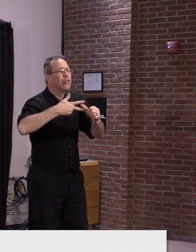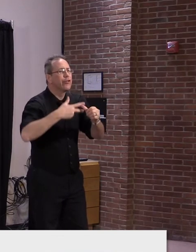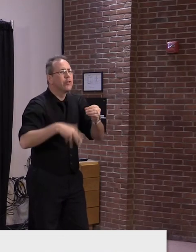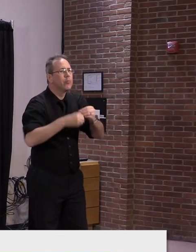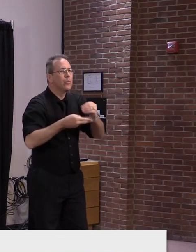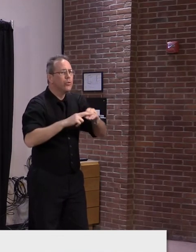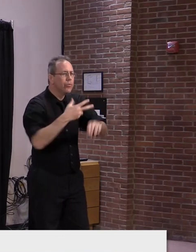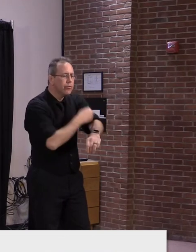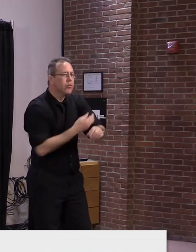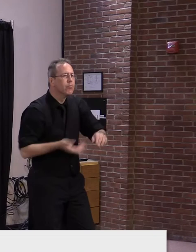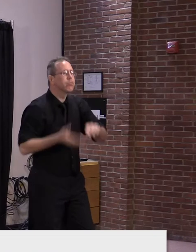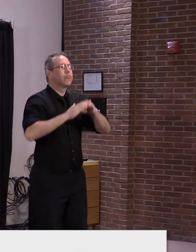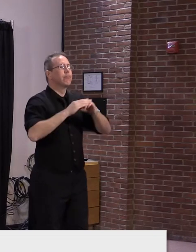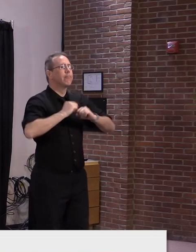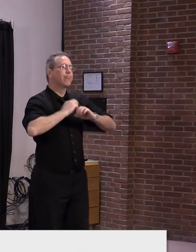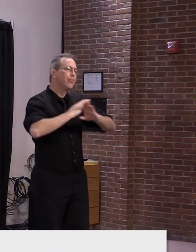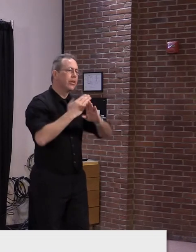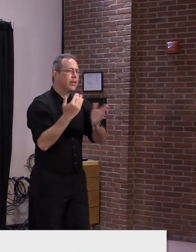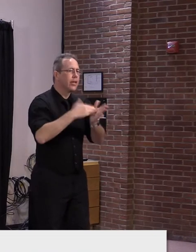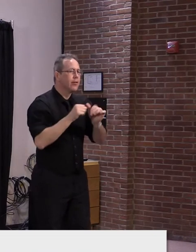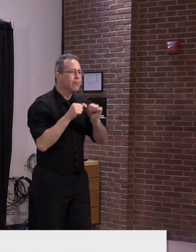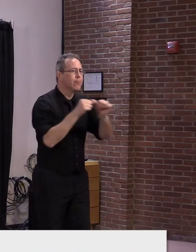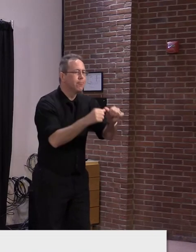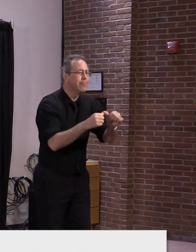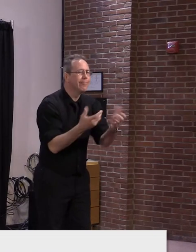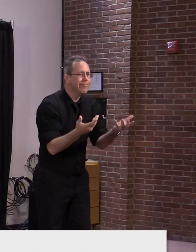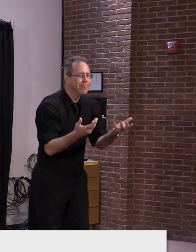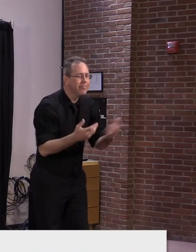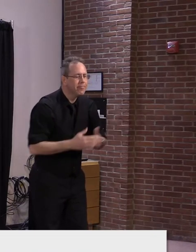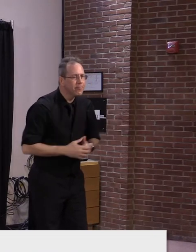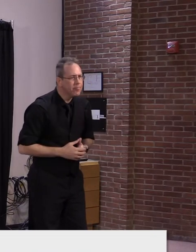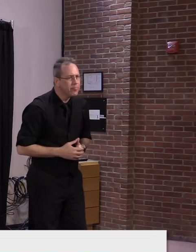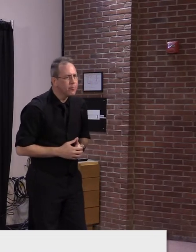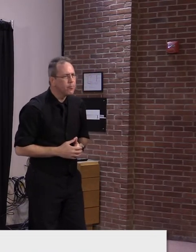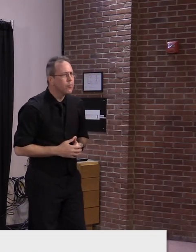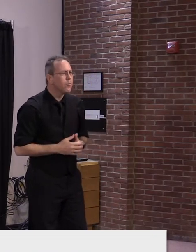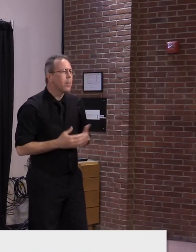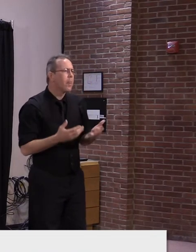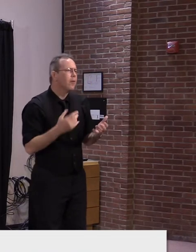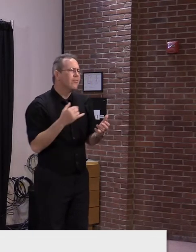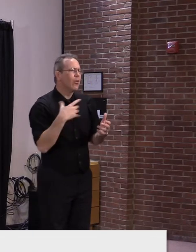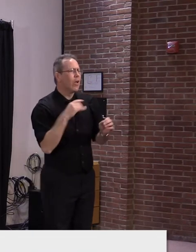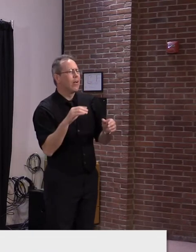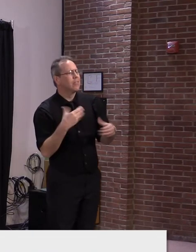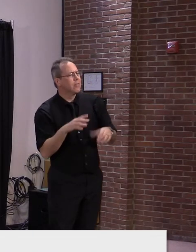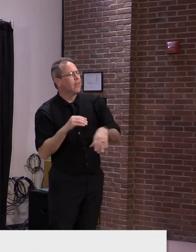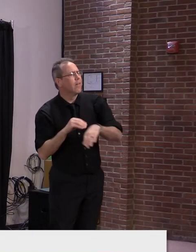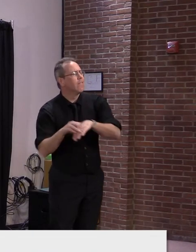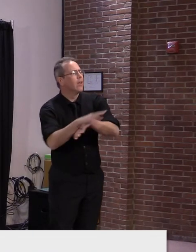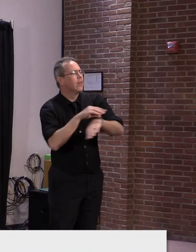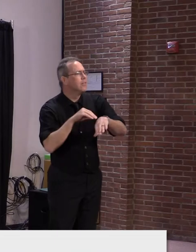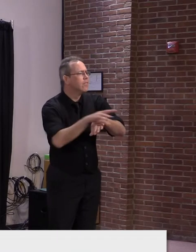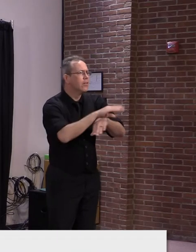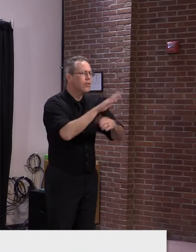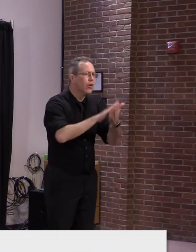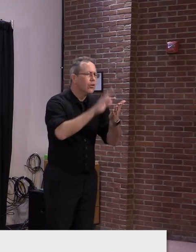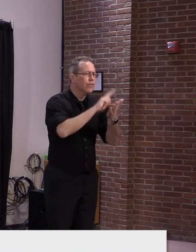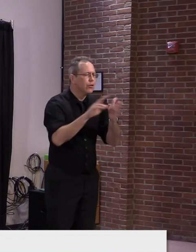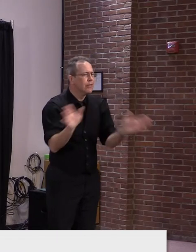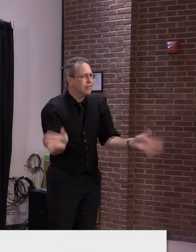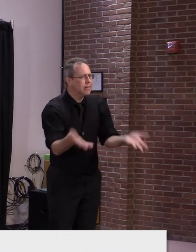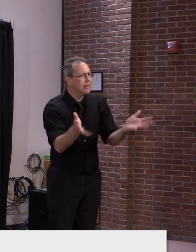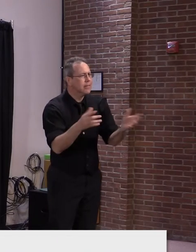to months after that point in time. So I would still advise them to do that. In the overall scheme of